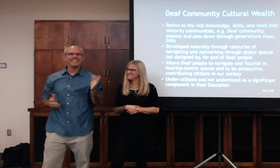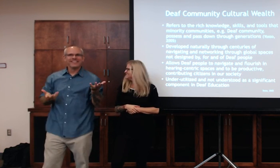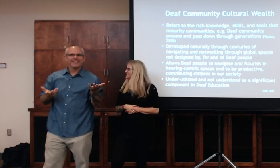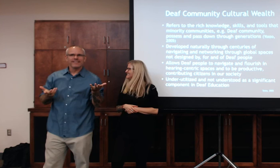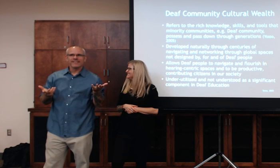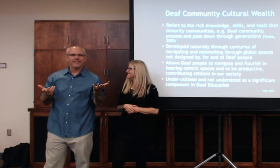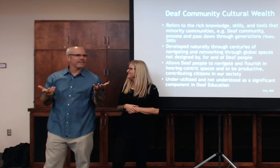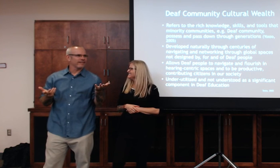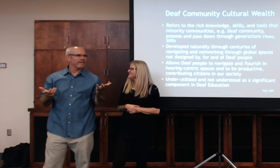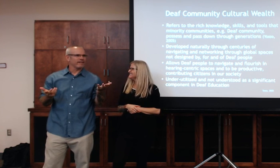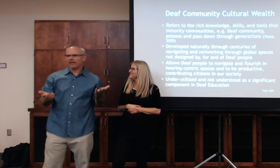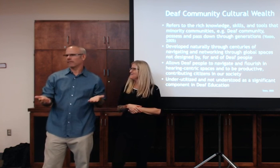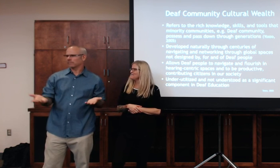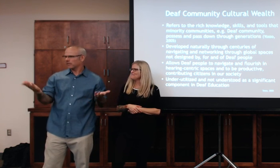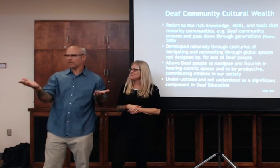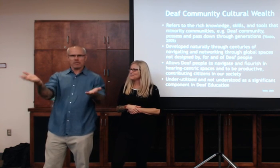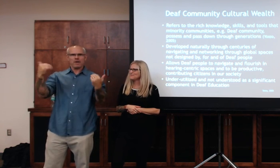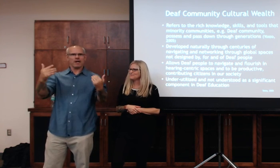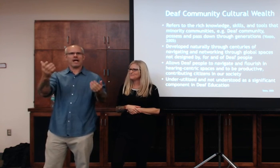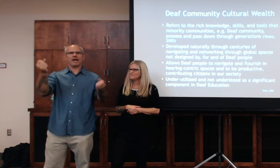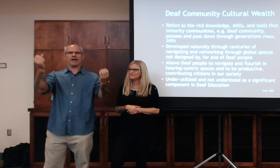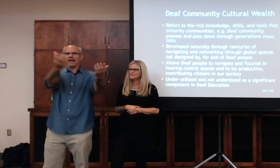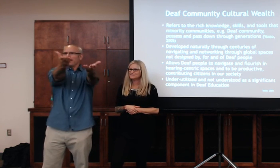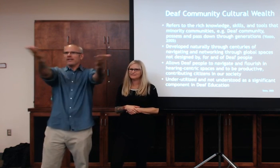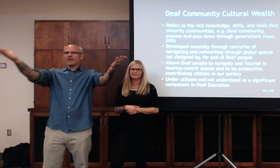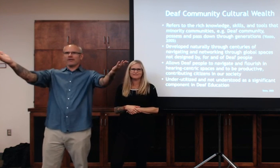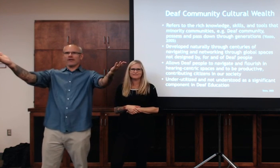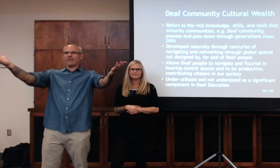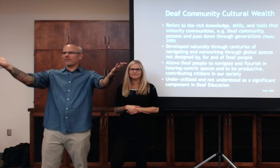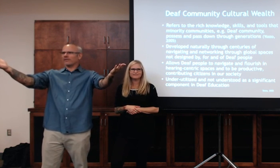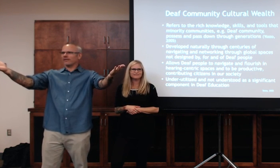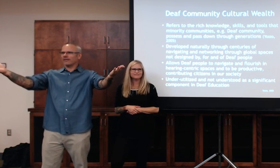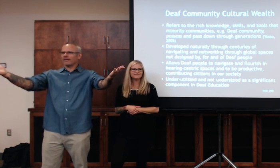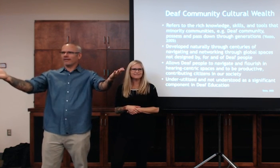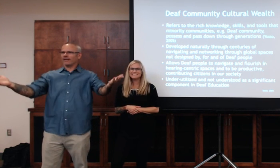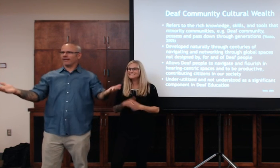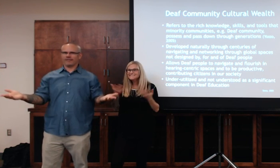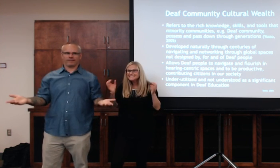allowed. Anybody? Come on, guys. Anybody in here know? Nobody?